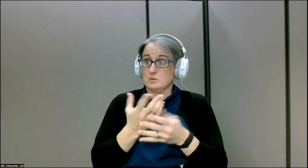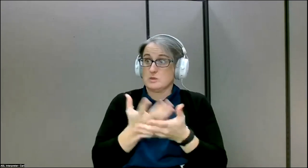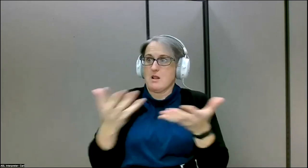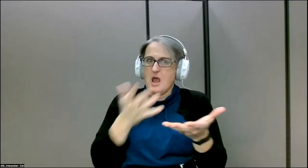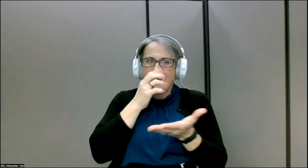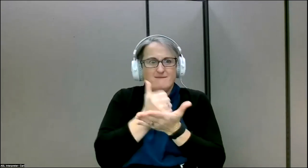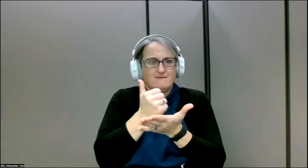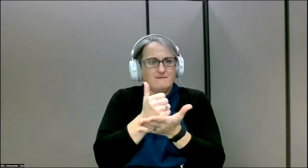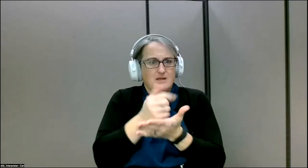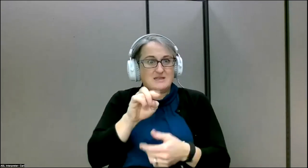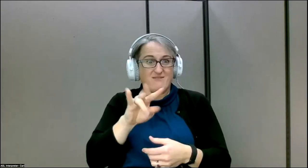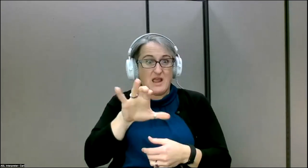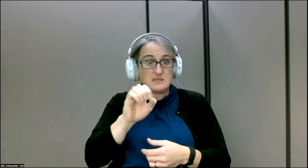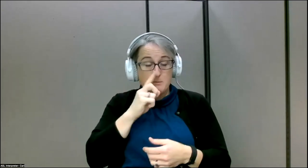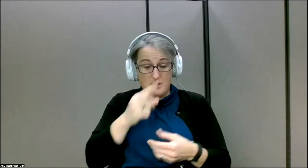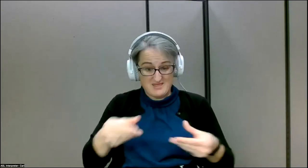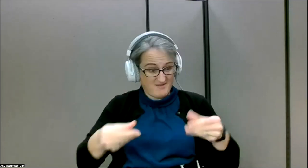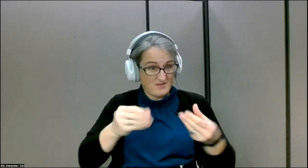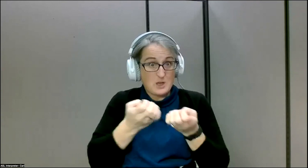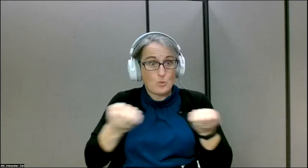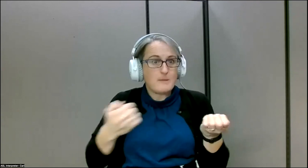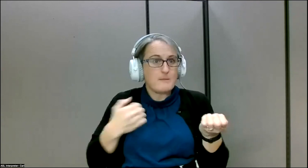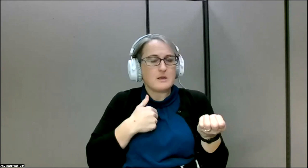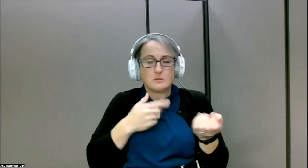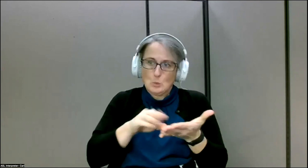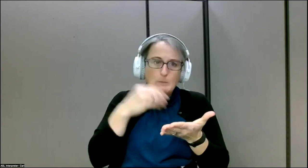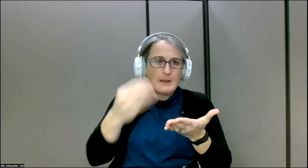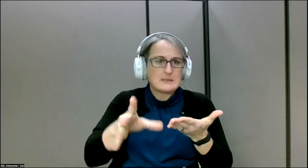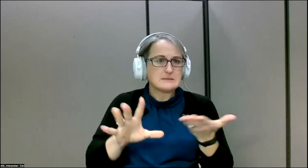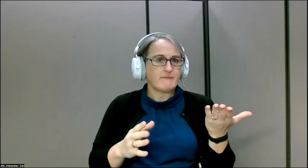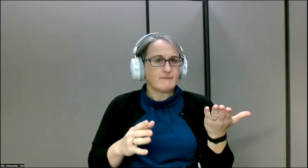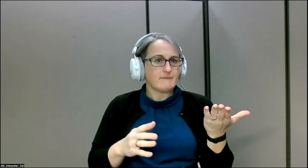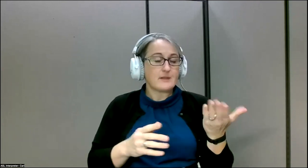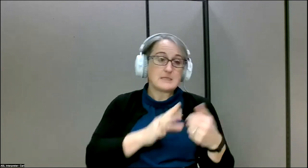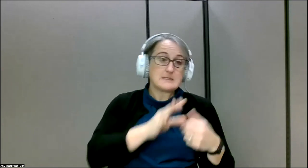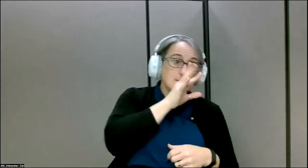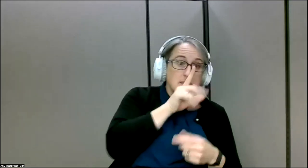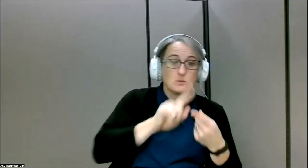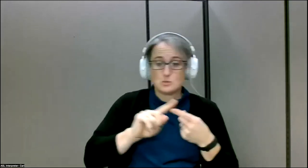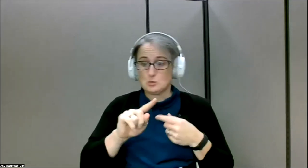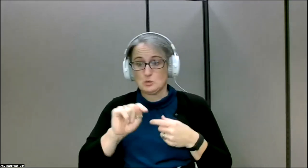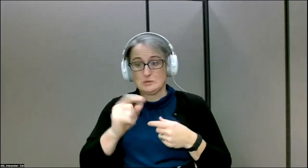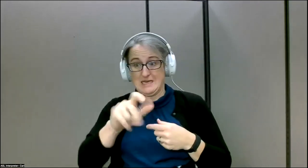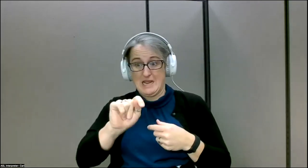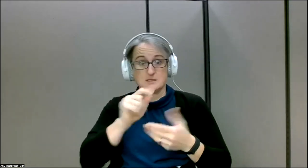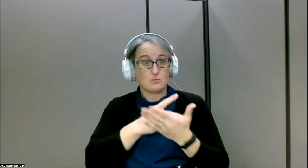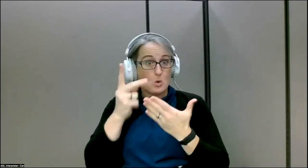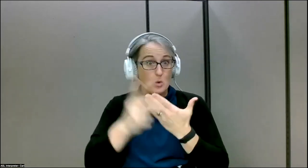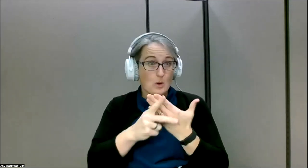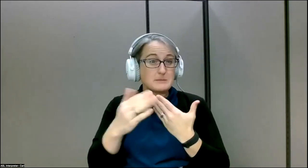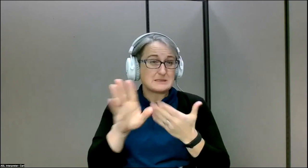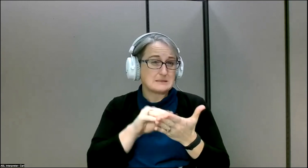very expensive. If we don't know any better, speech to text programs are very, very